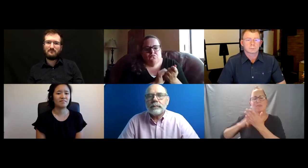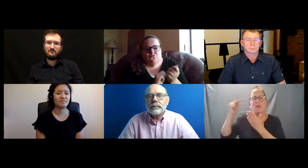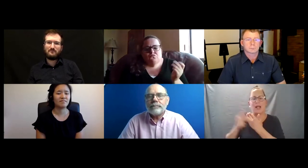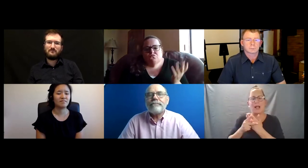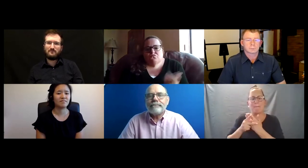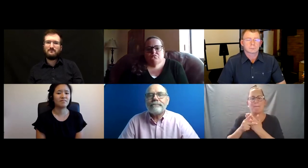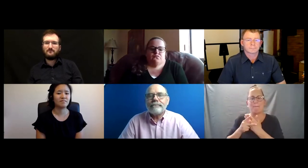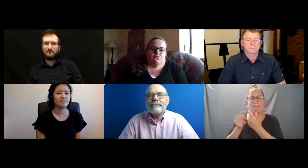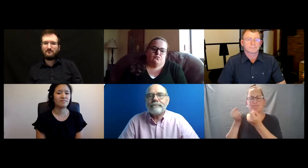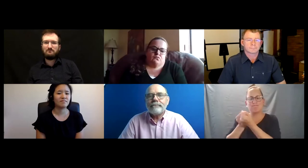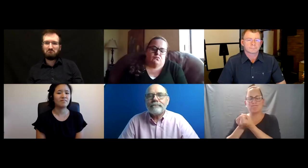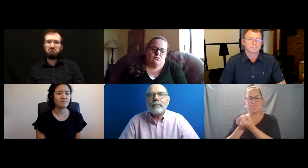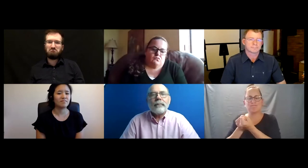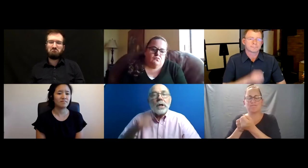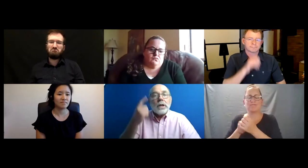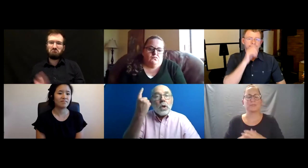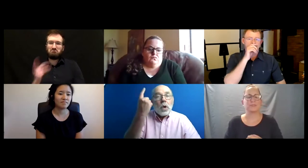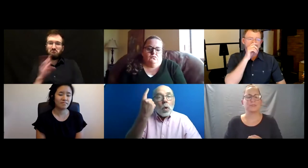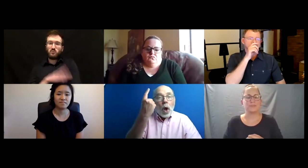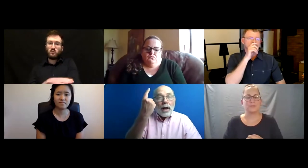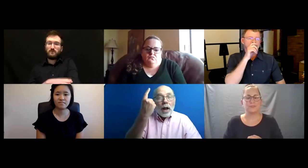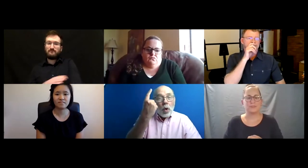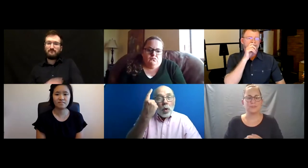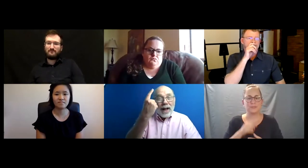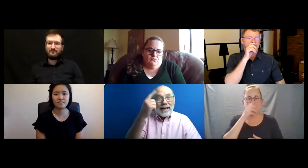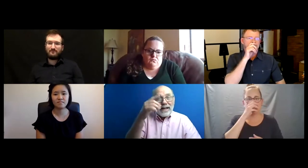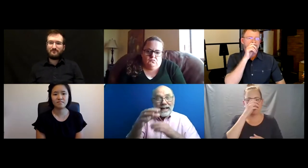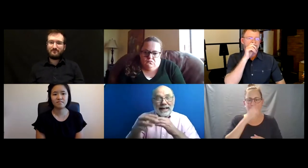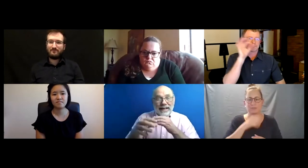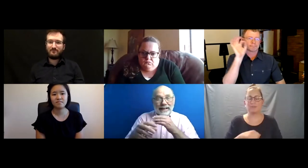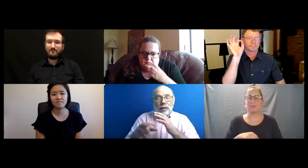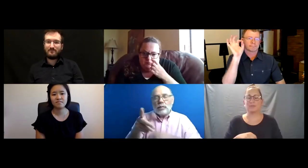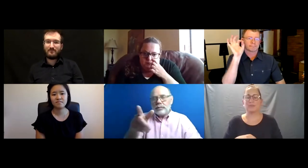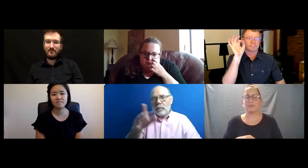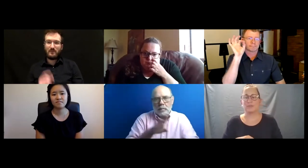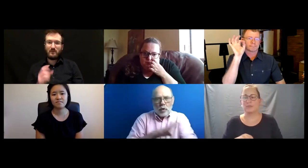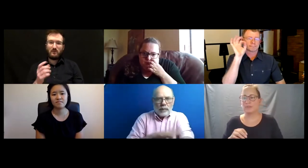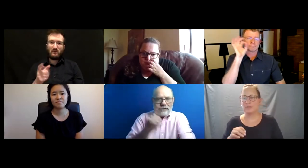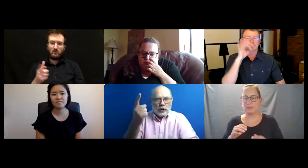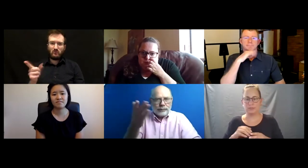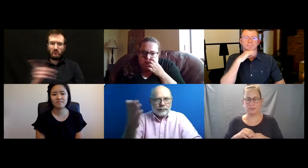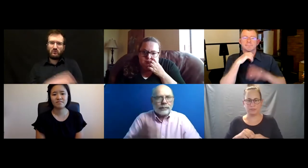I strongly believe that the curriculum needs to be adapted to provide that information.